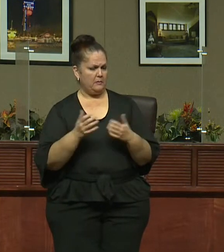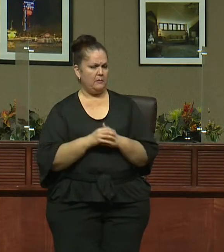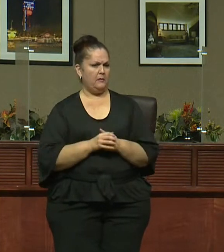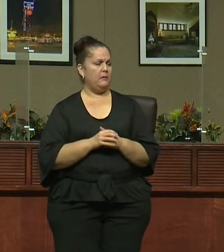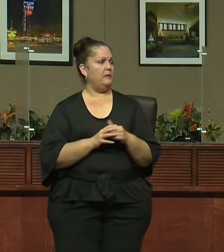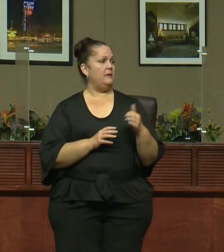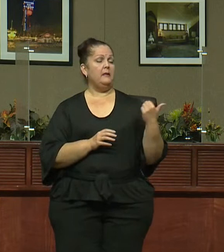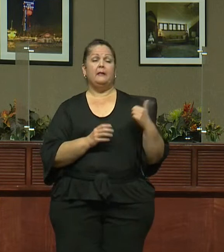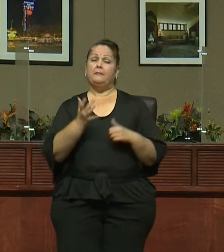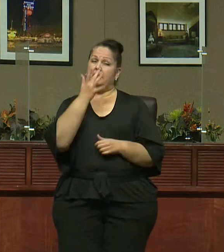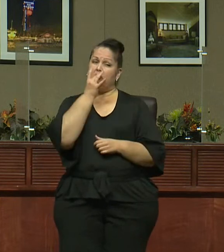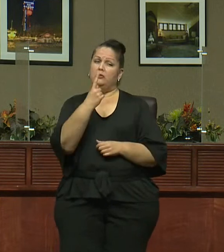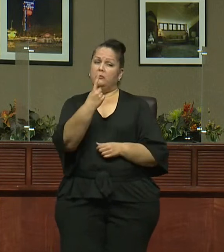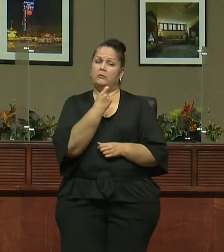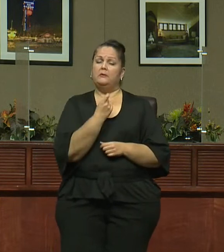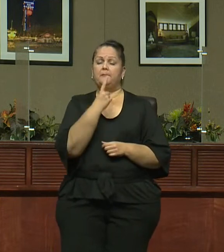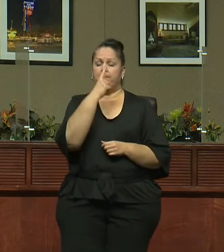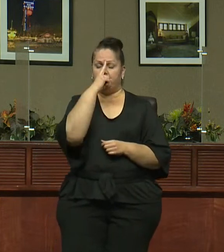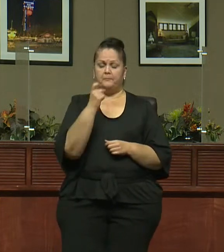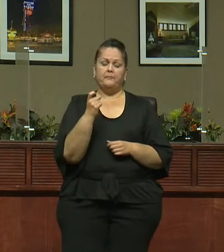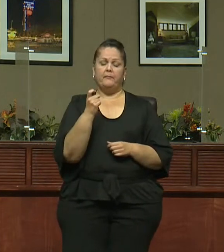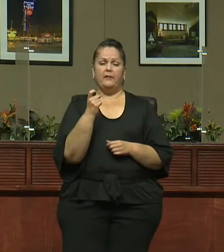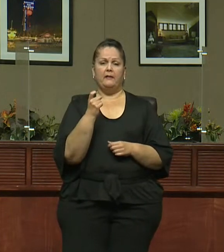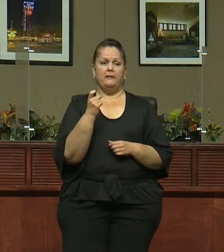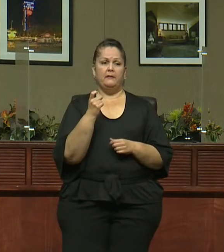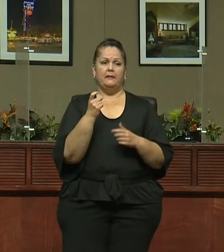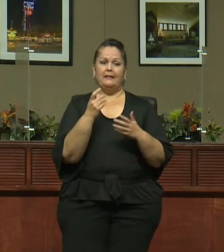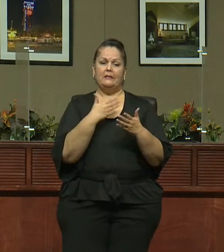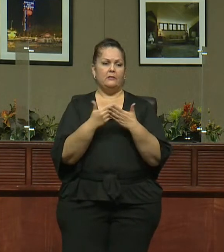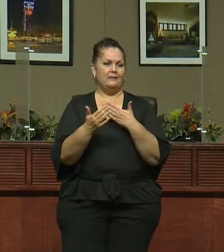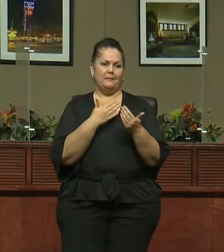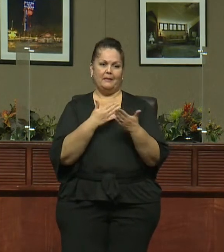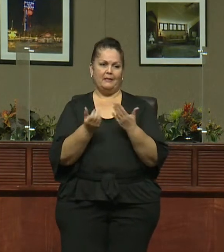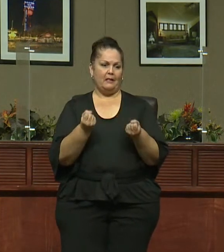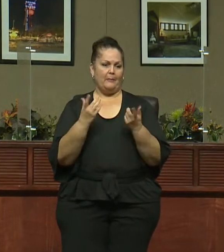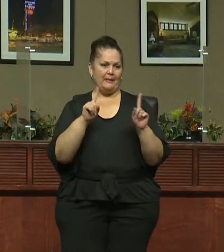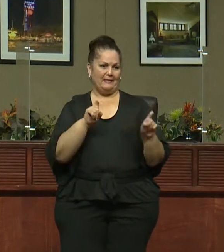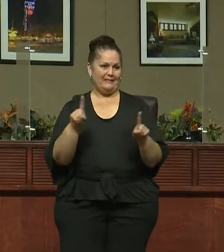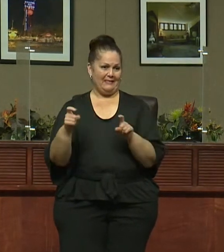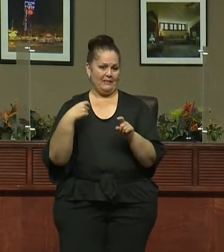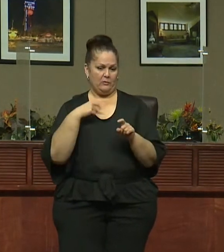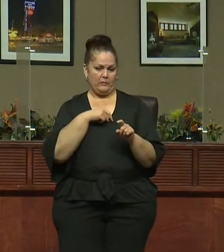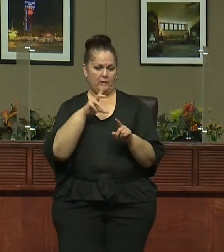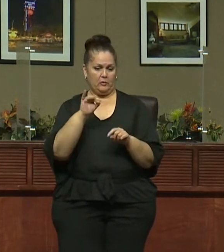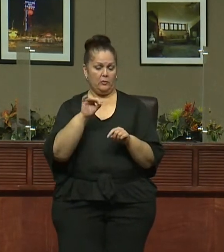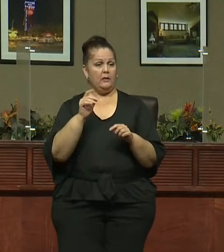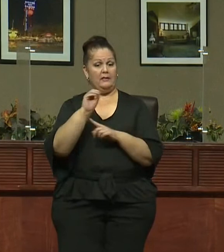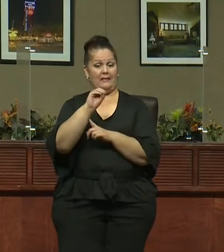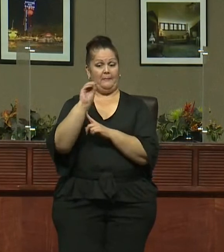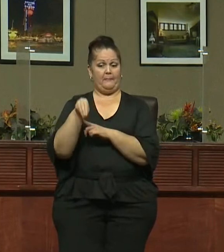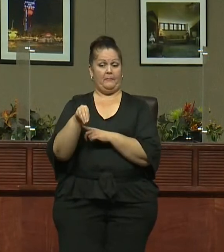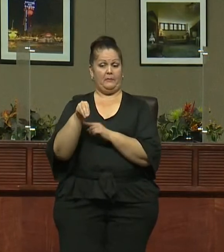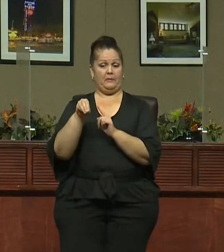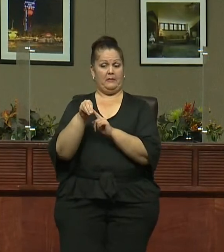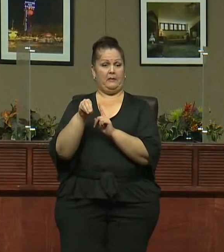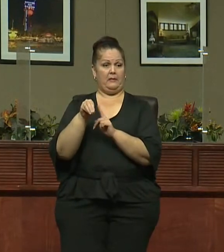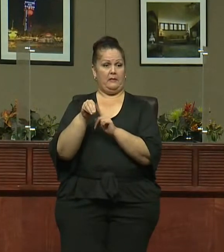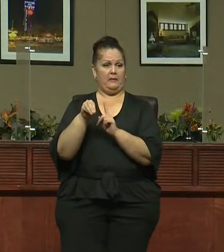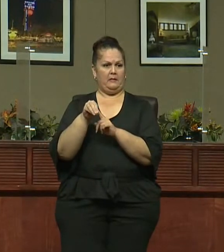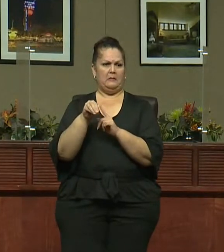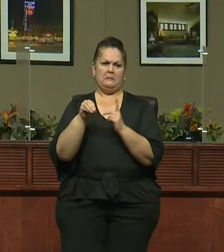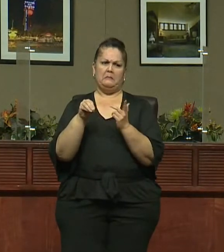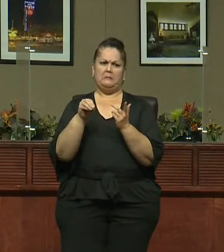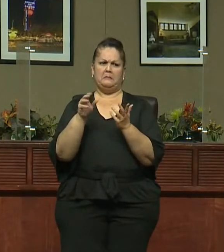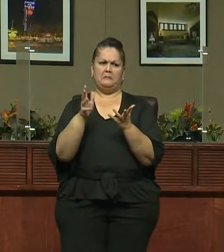You know, that's an interesting question because no matter how many tests we did, the positivity rate kind of was hovering at the same